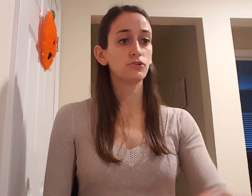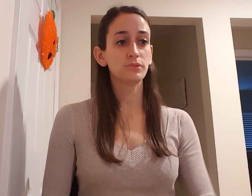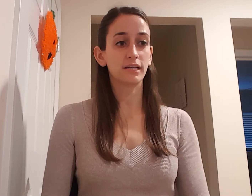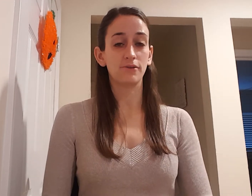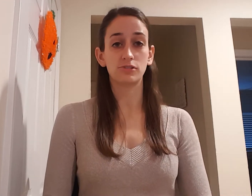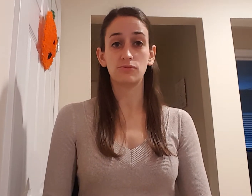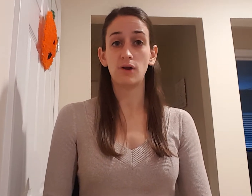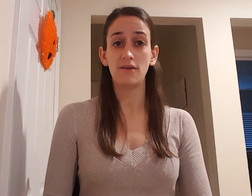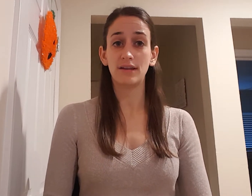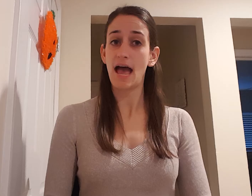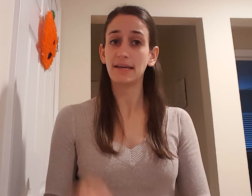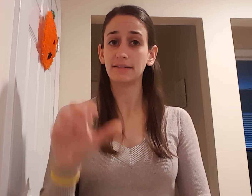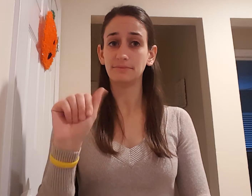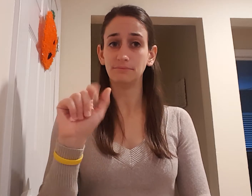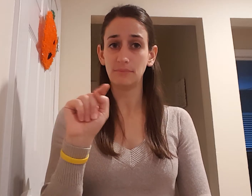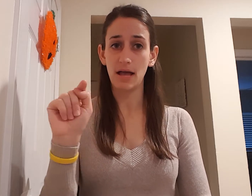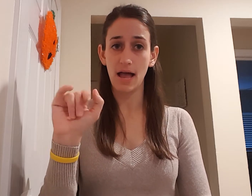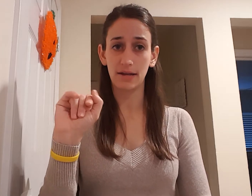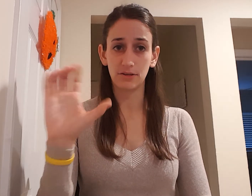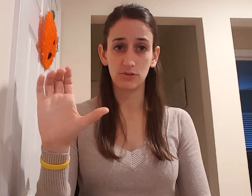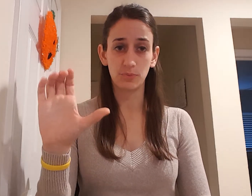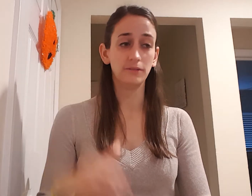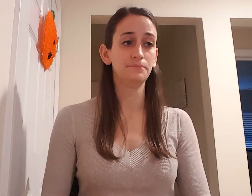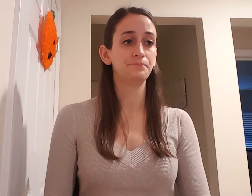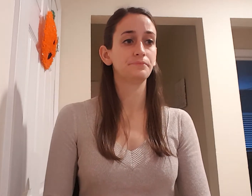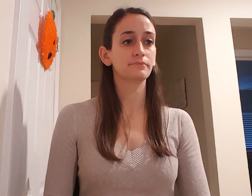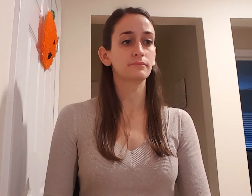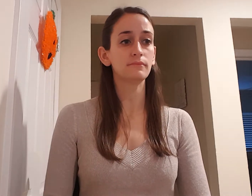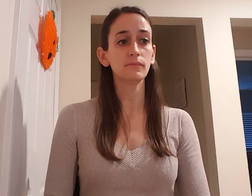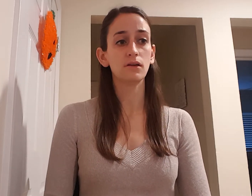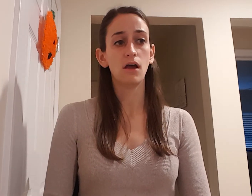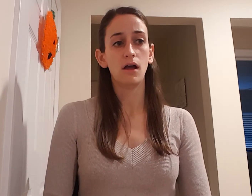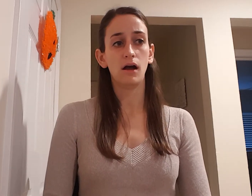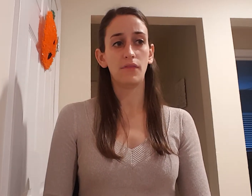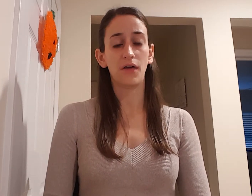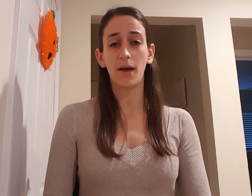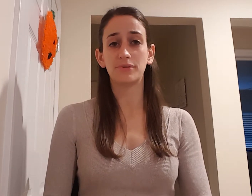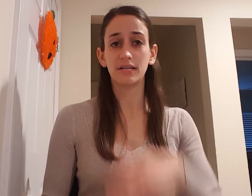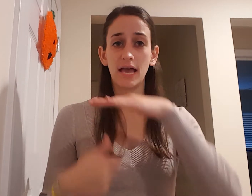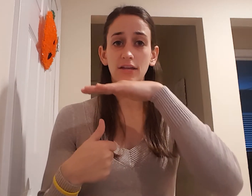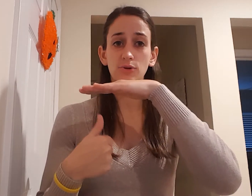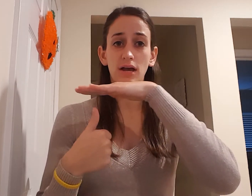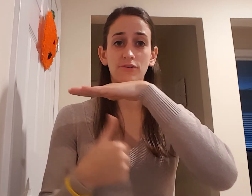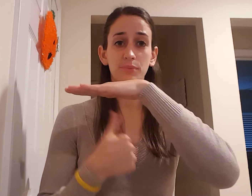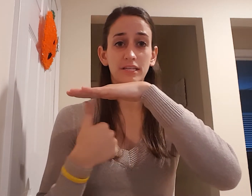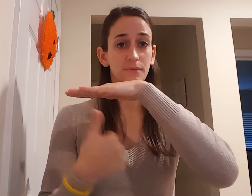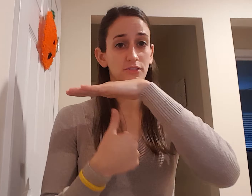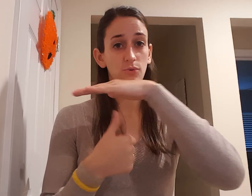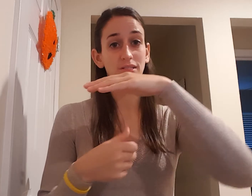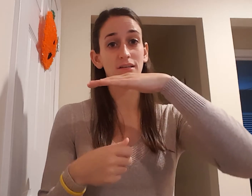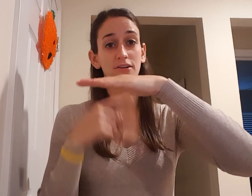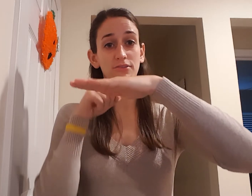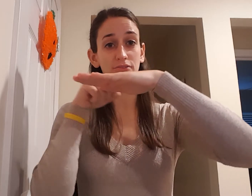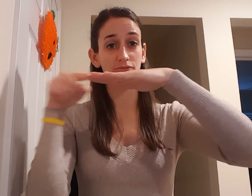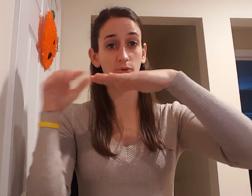Rooms in a house. You have an attic. Attic, you spell. At the opposite end, you have your basement. So it's here's the floor